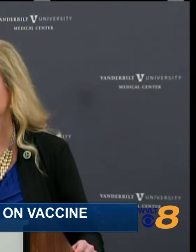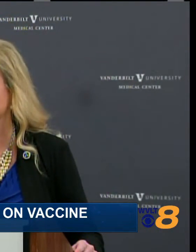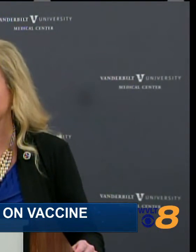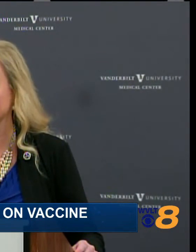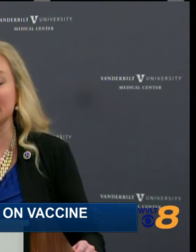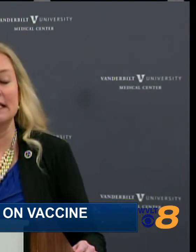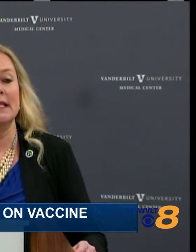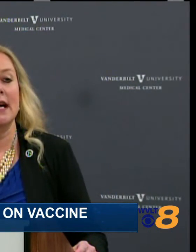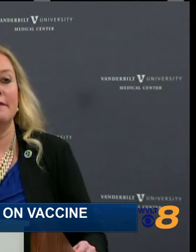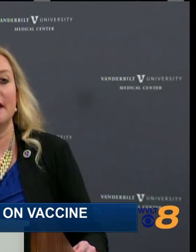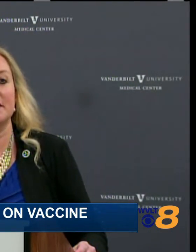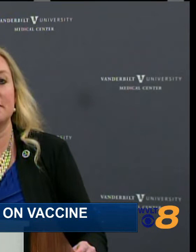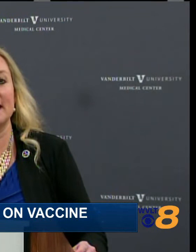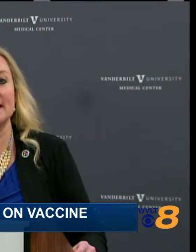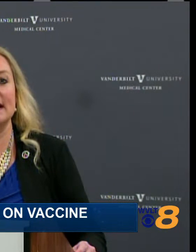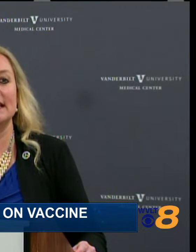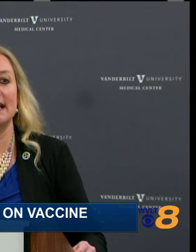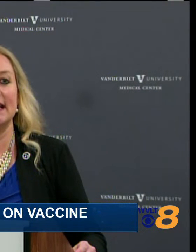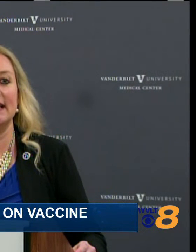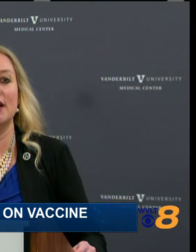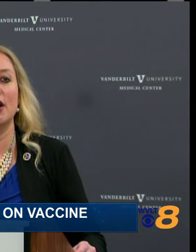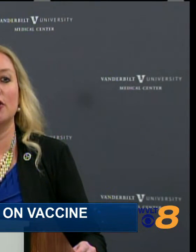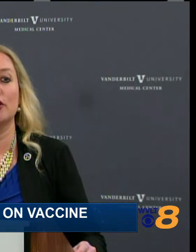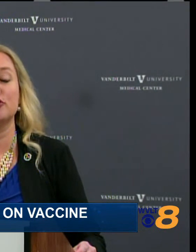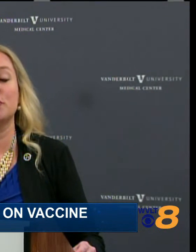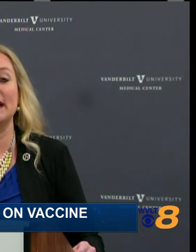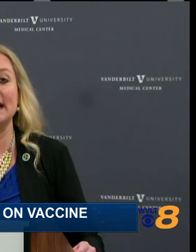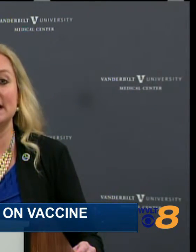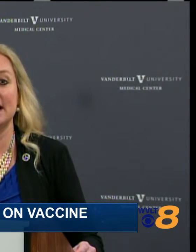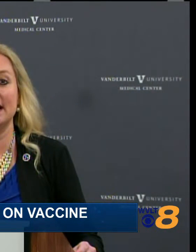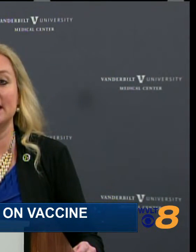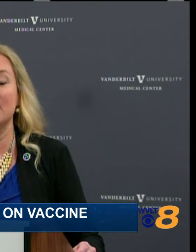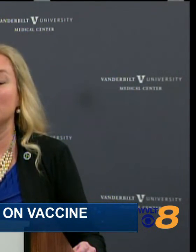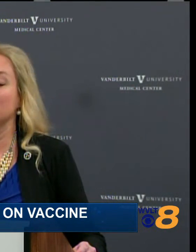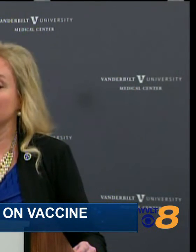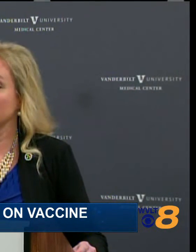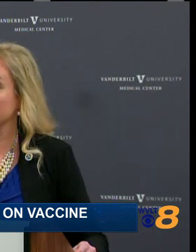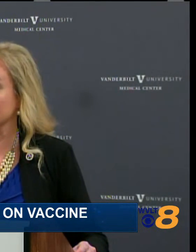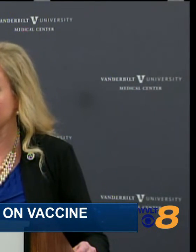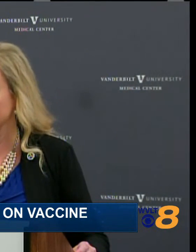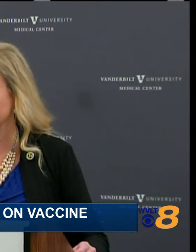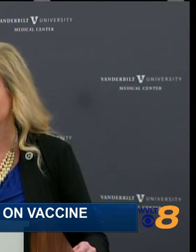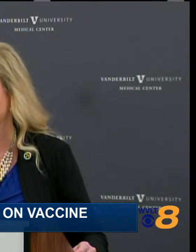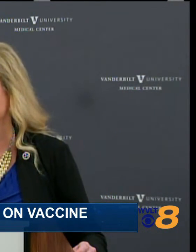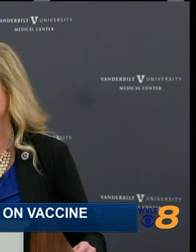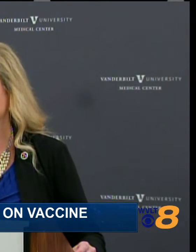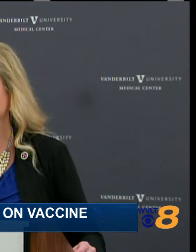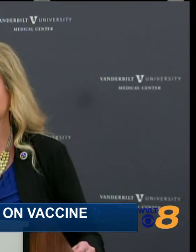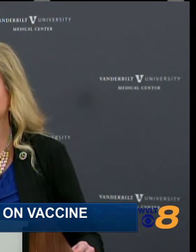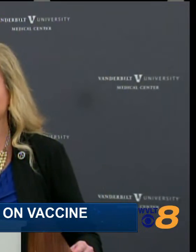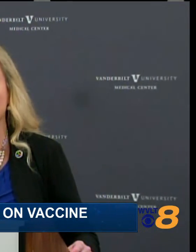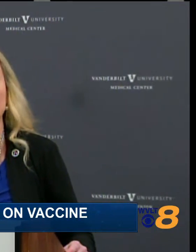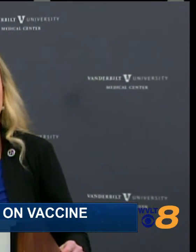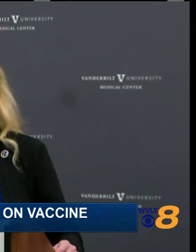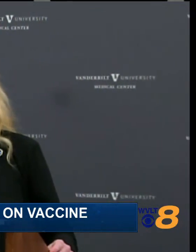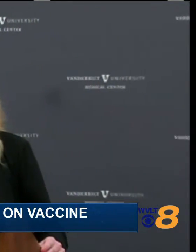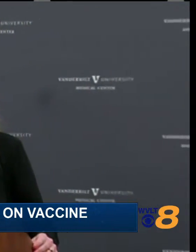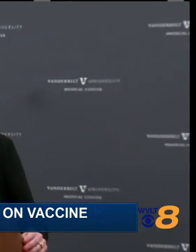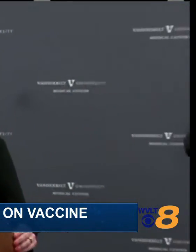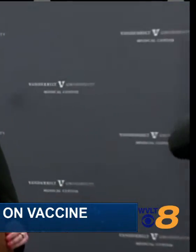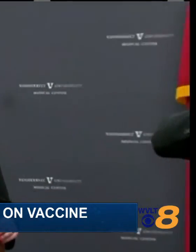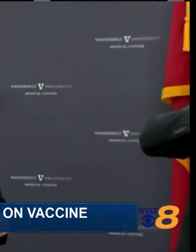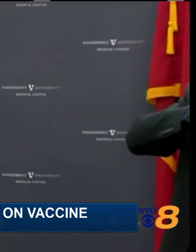56,500 doses of Pfizer vaccine today across 28 sites to service 74 hospitals. We